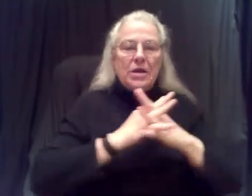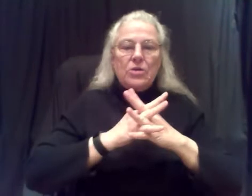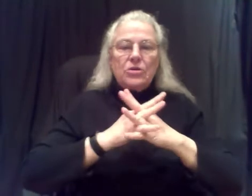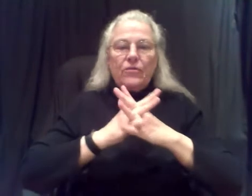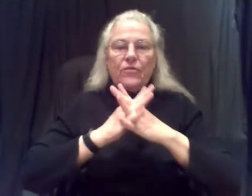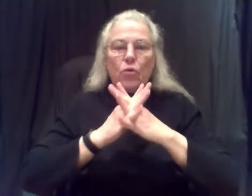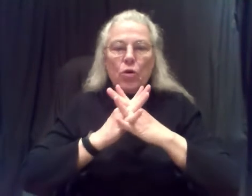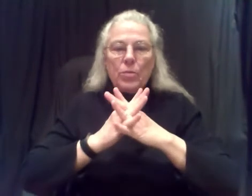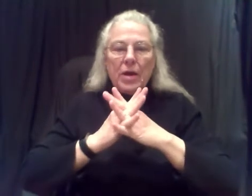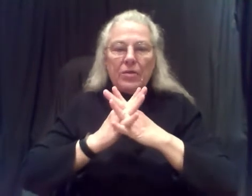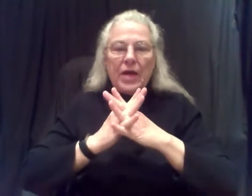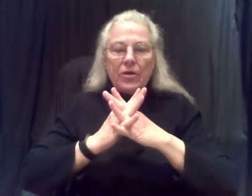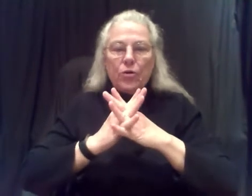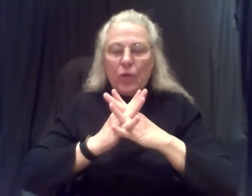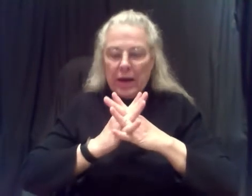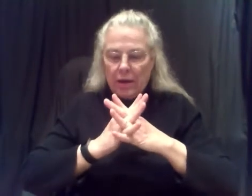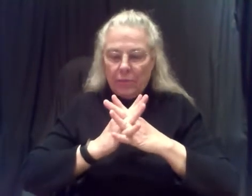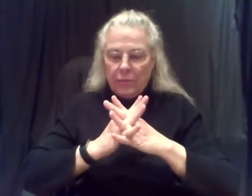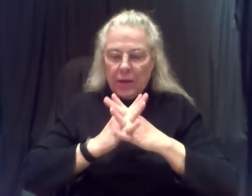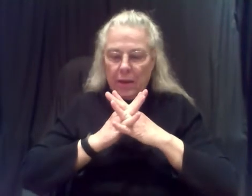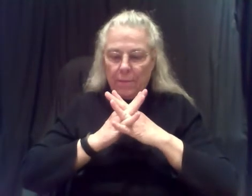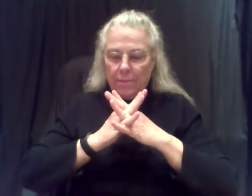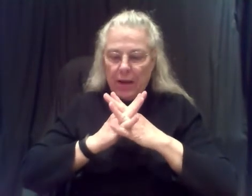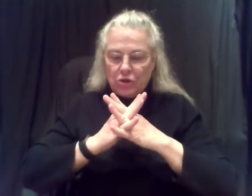to form that cradle. Manger.